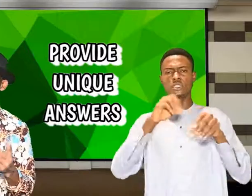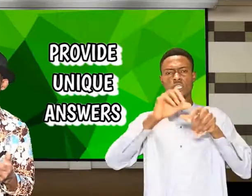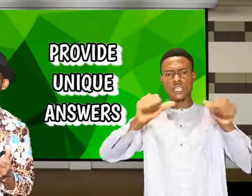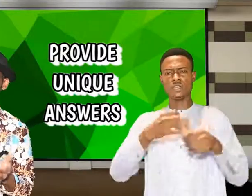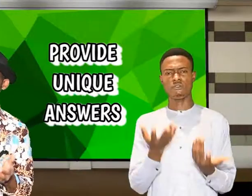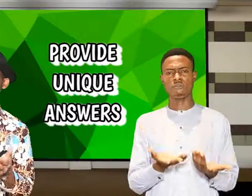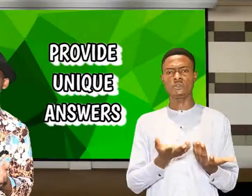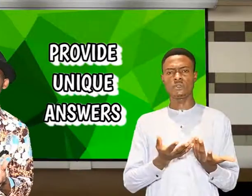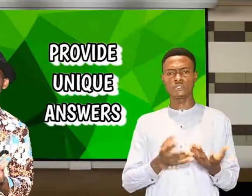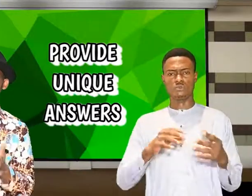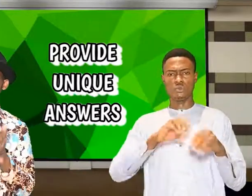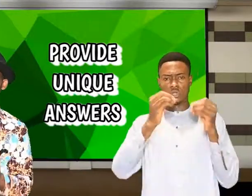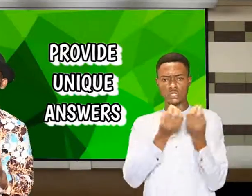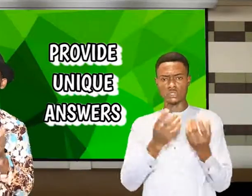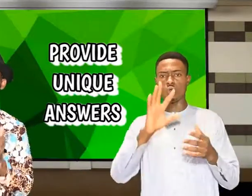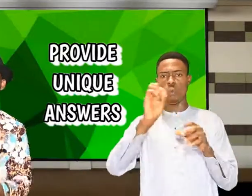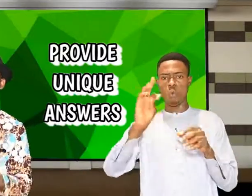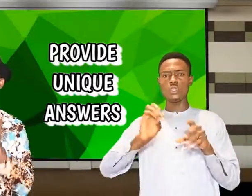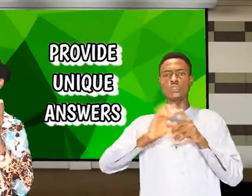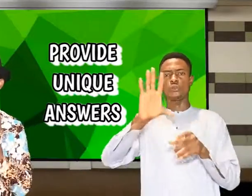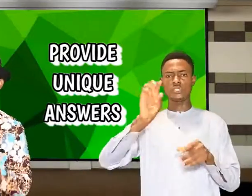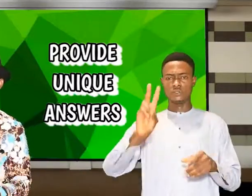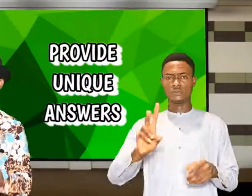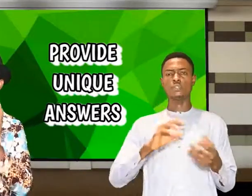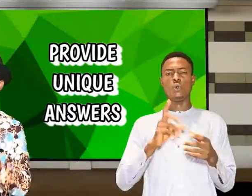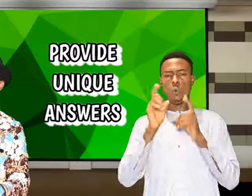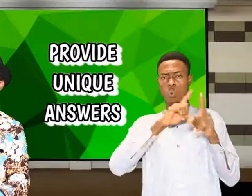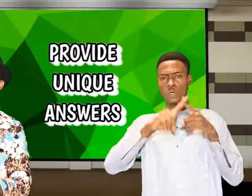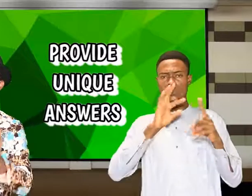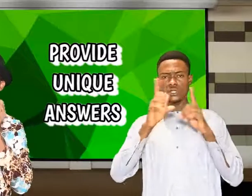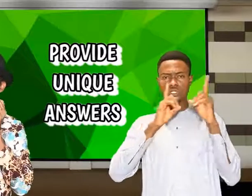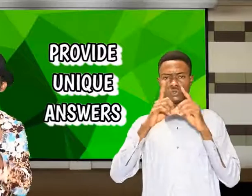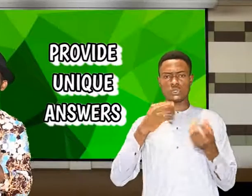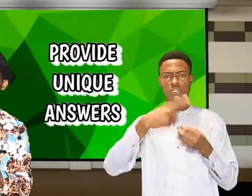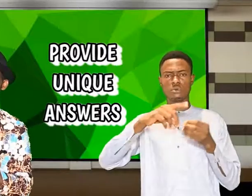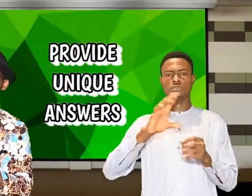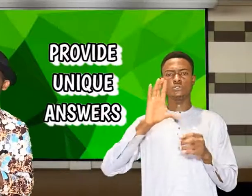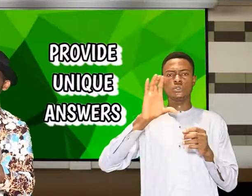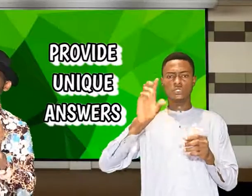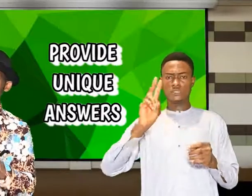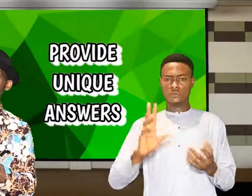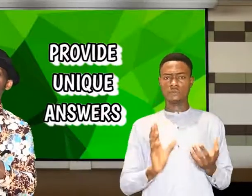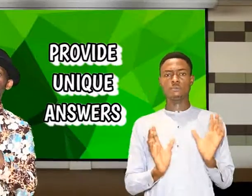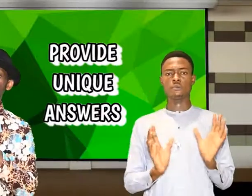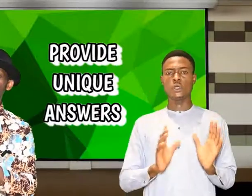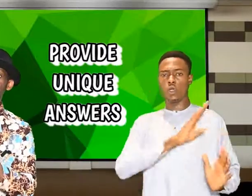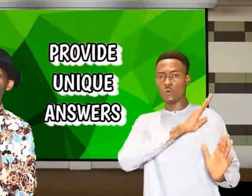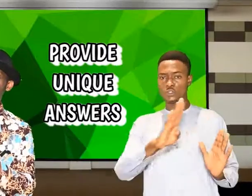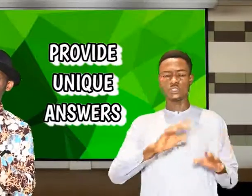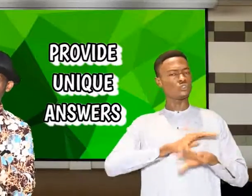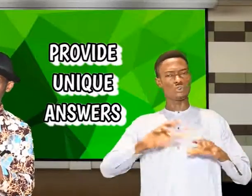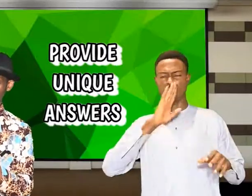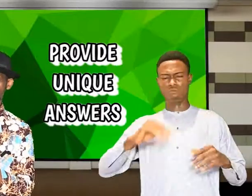regarding a specific project on your CV. When discussing your strengths, be confident and informative, but do not